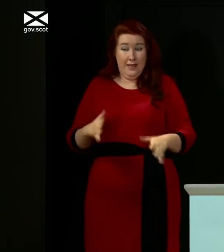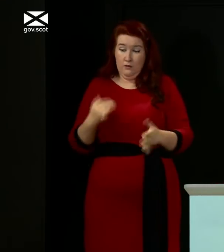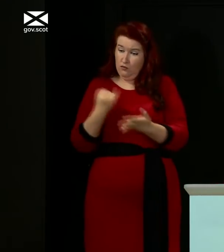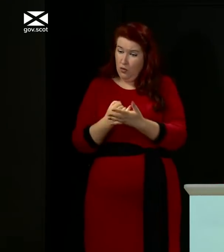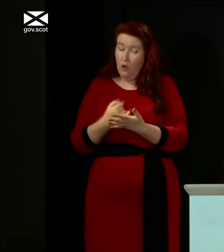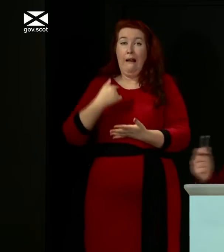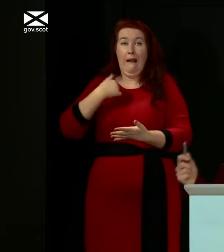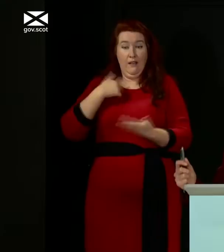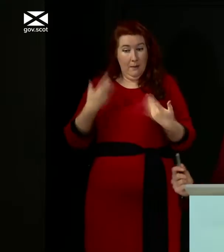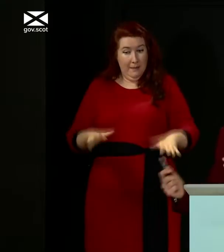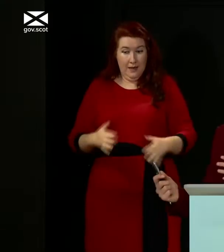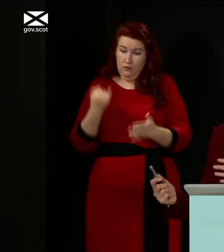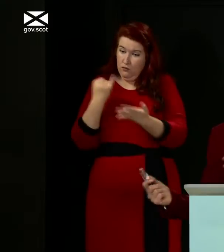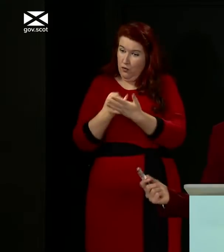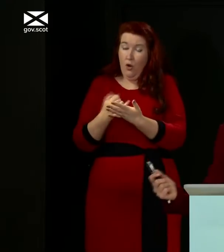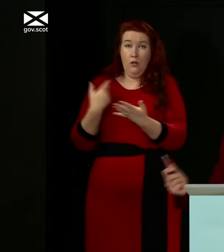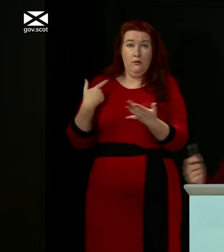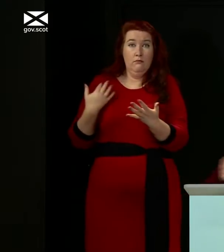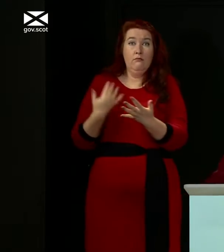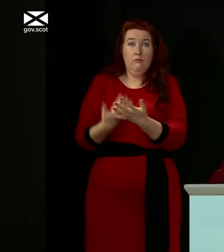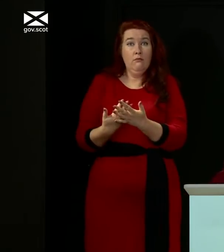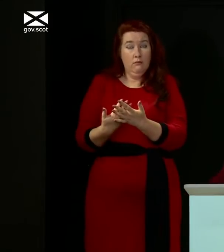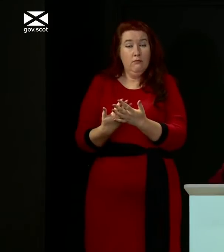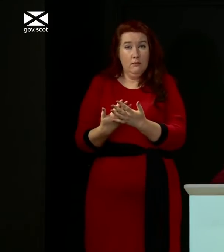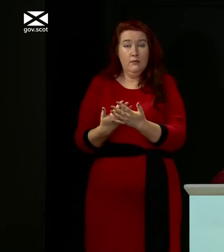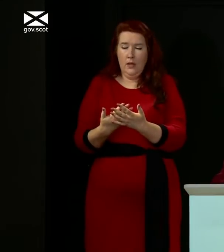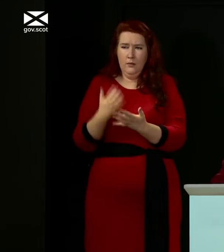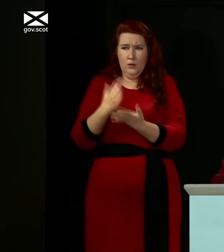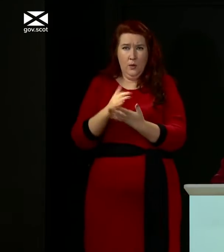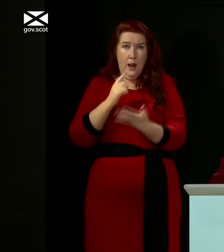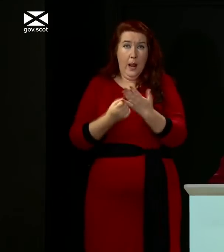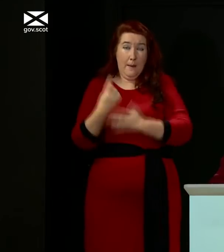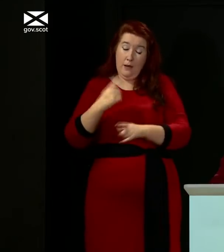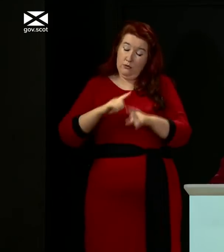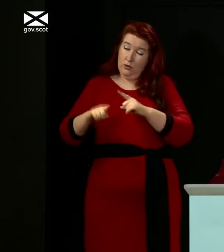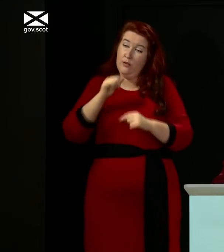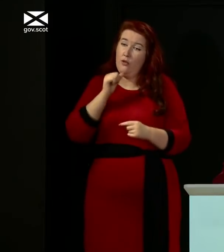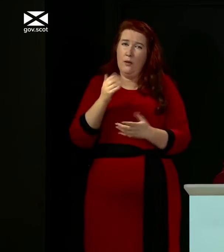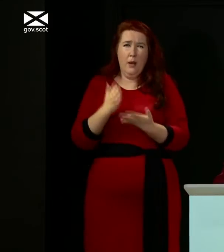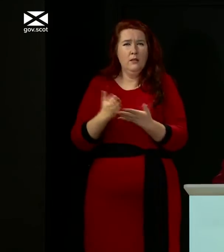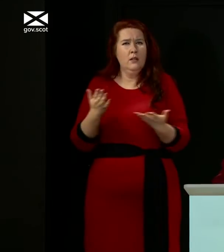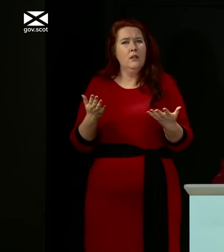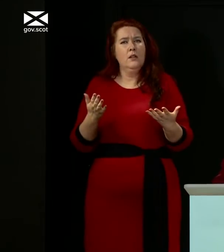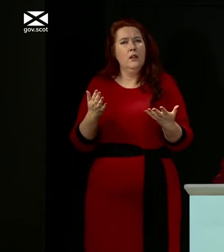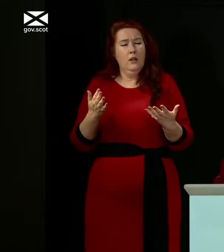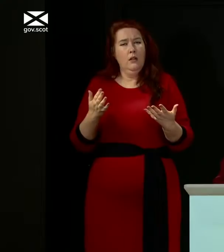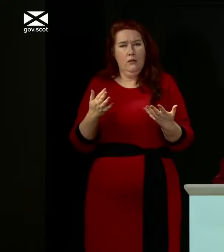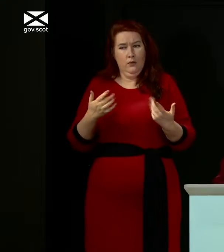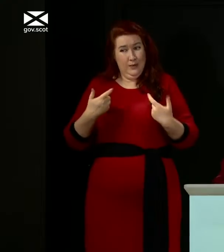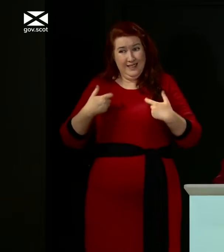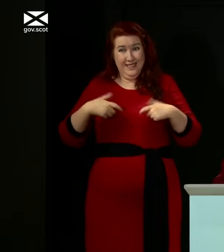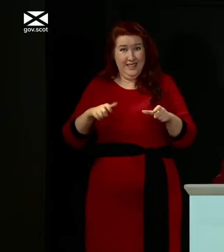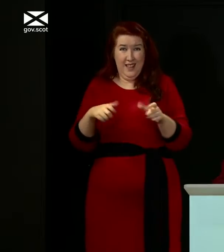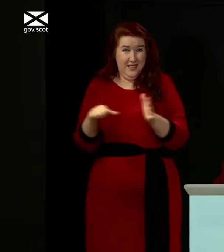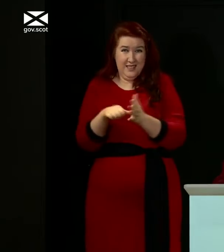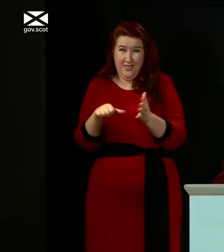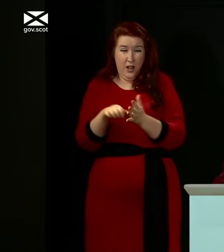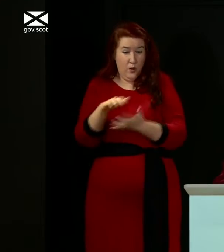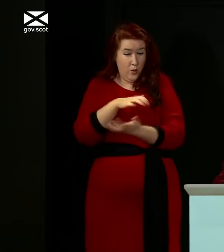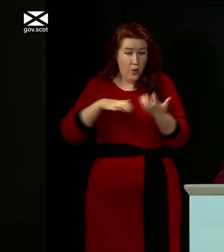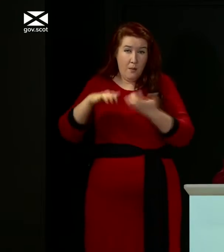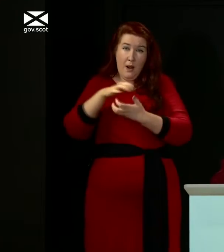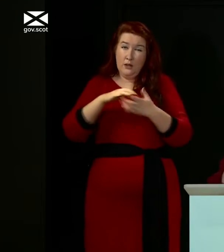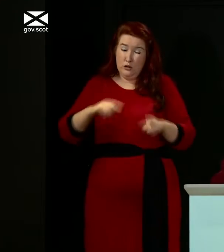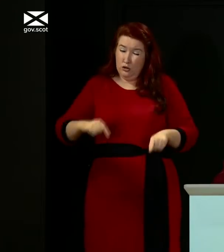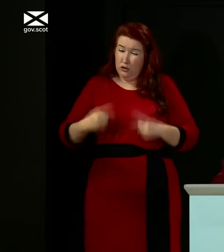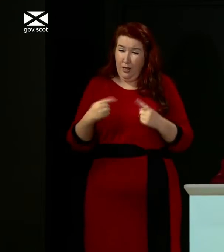things wrong in this, and that will undoubtedly continue to be the case. I will try very hard not to, but we are still in a really difficult, complex,